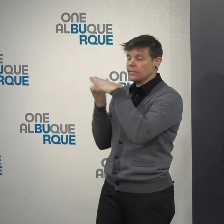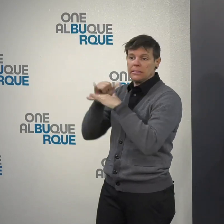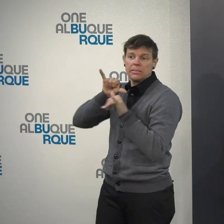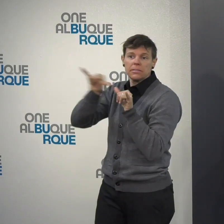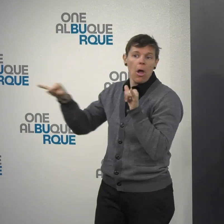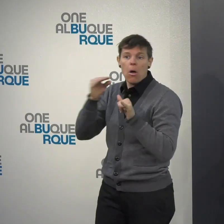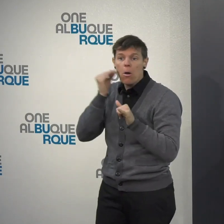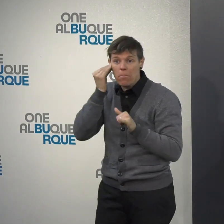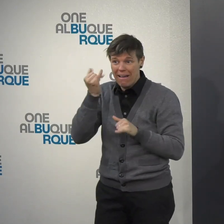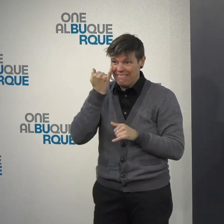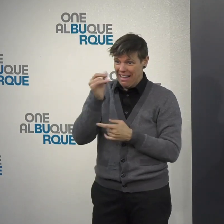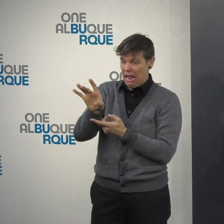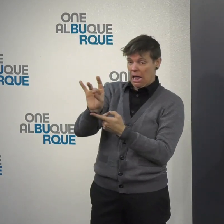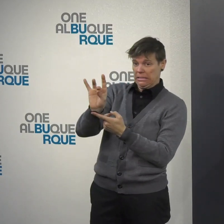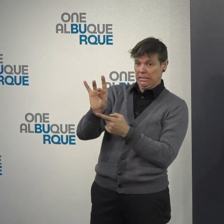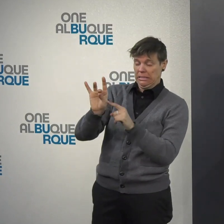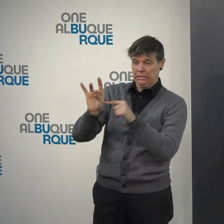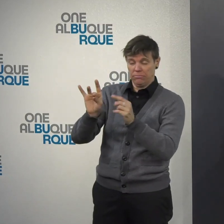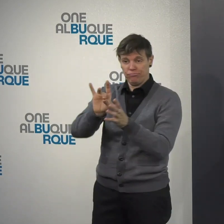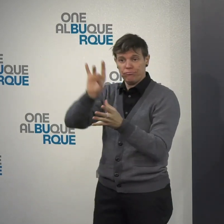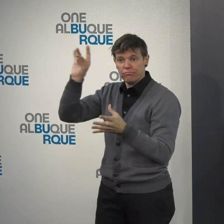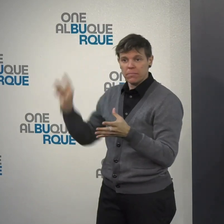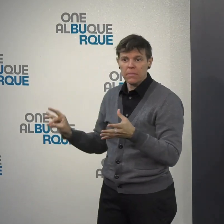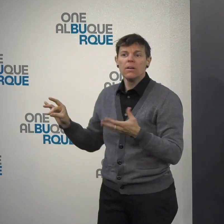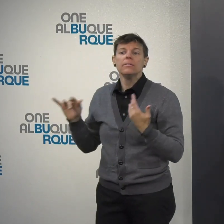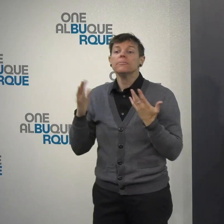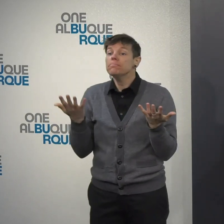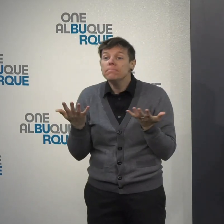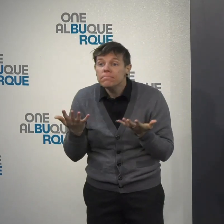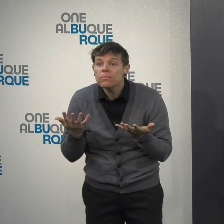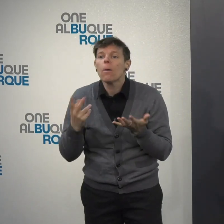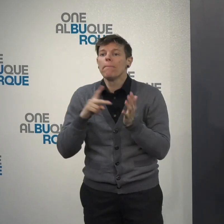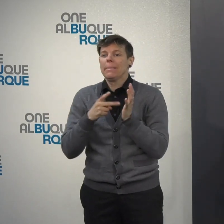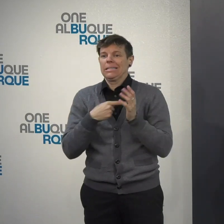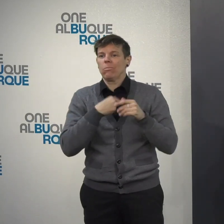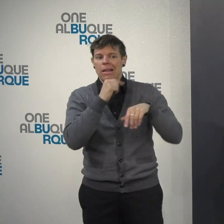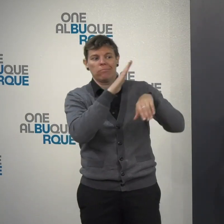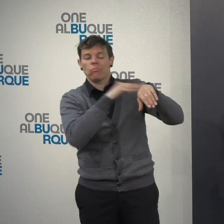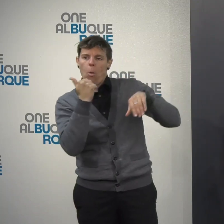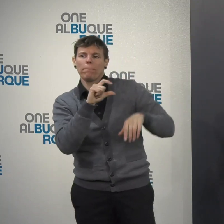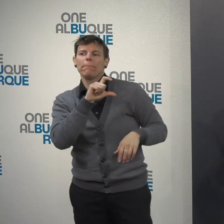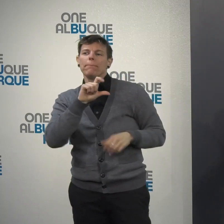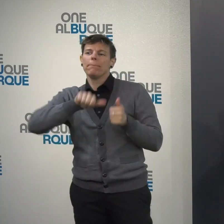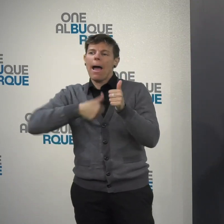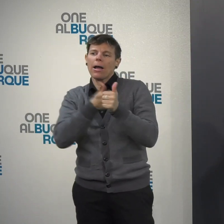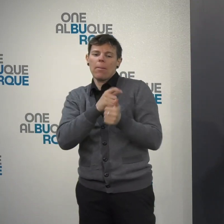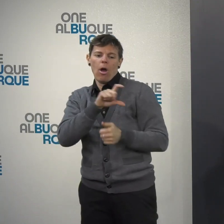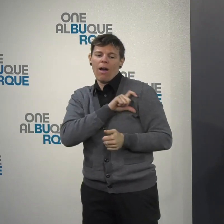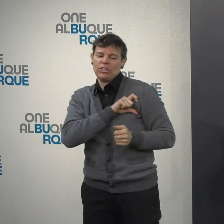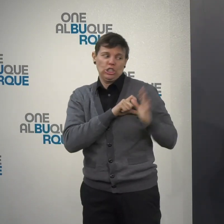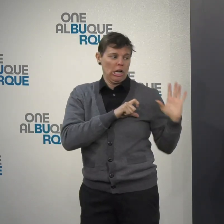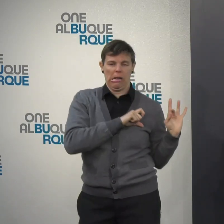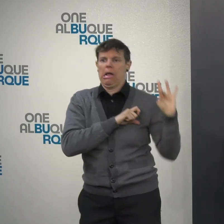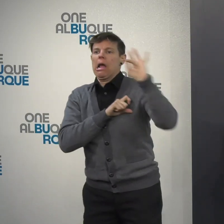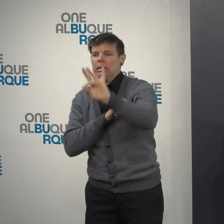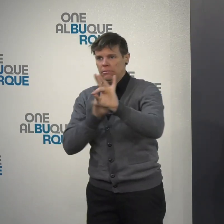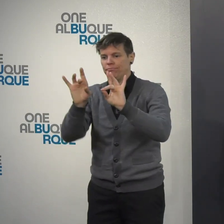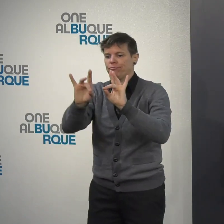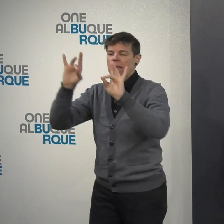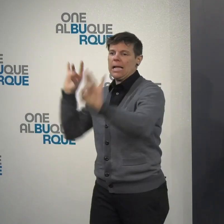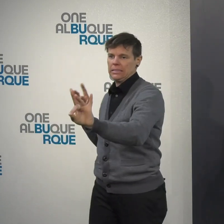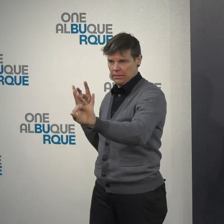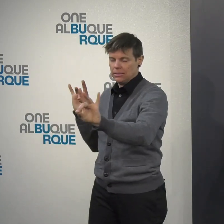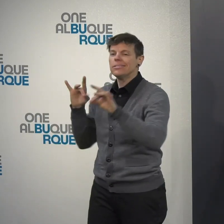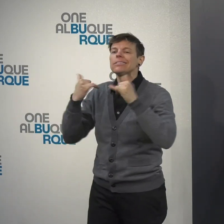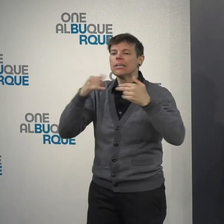due to an exposure. Tier 1 personnel would then be called in to do the backfill for that squads during that time they were gone, and that area command